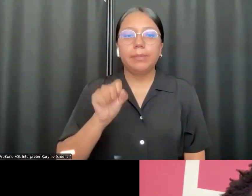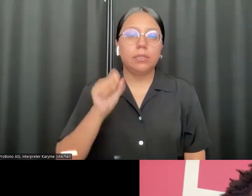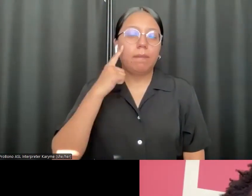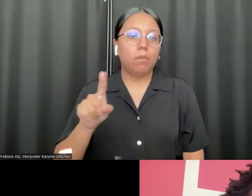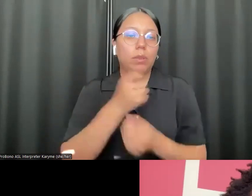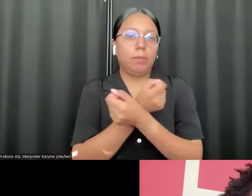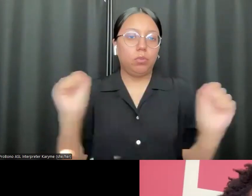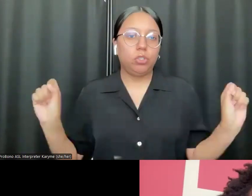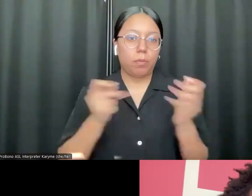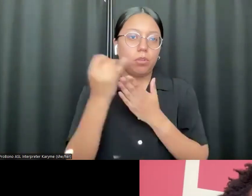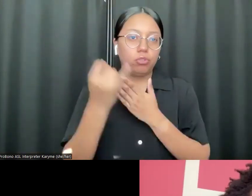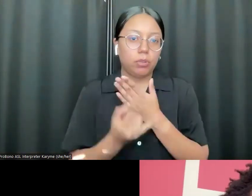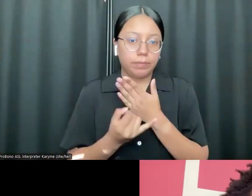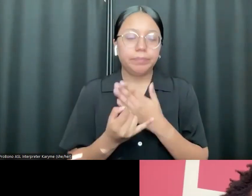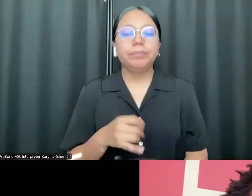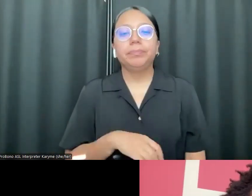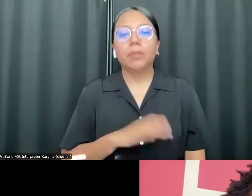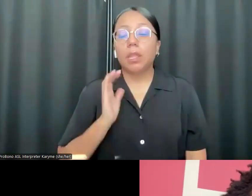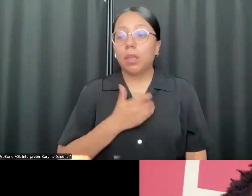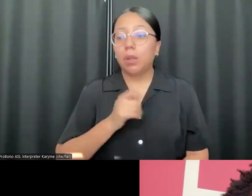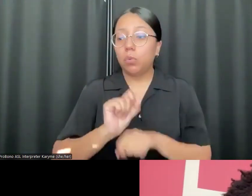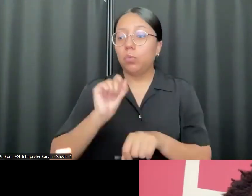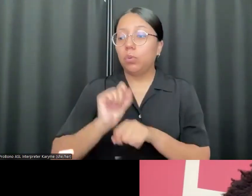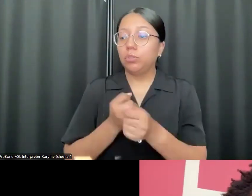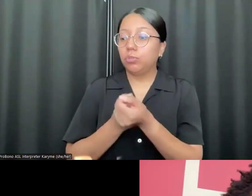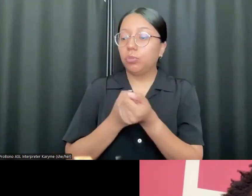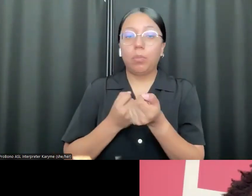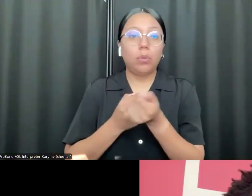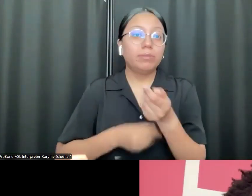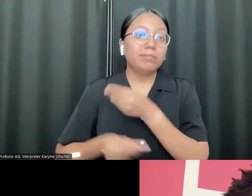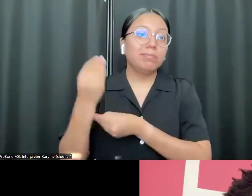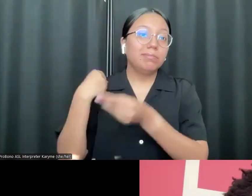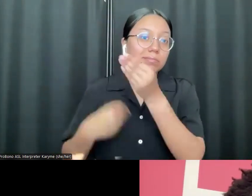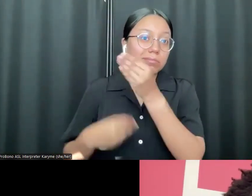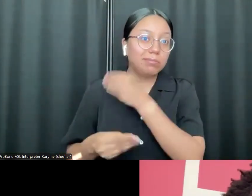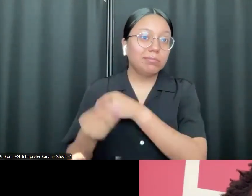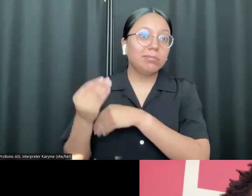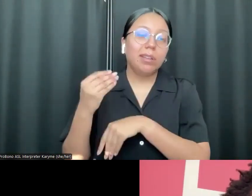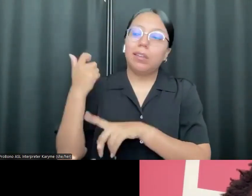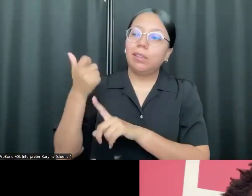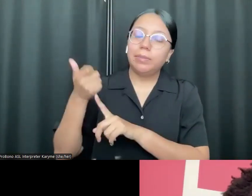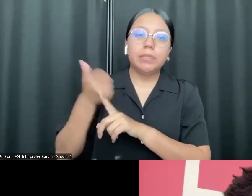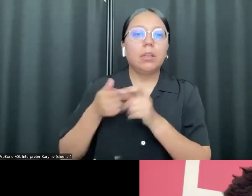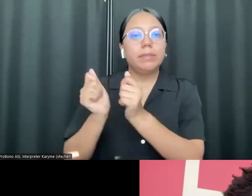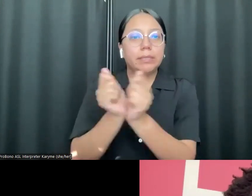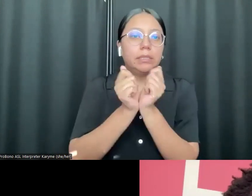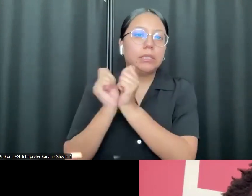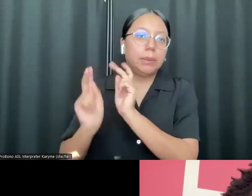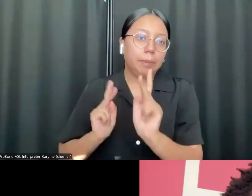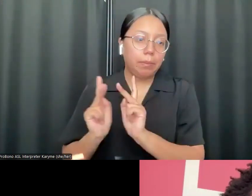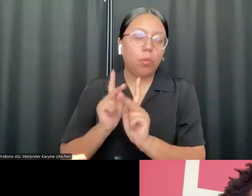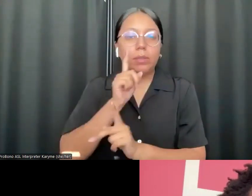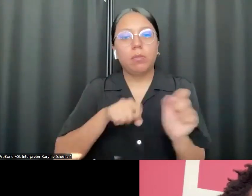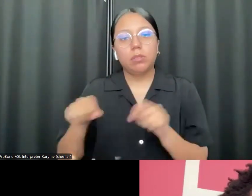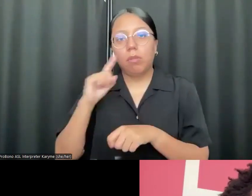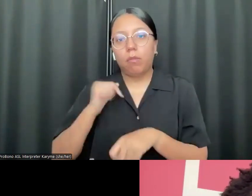work supports the descendants of those whose enslaved labor made this space possible. We acknowledge the labor of enslaved